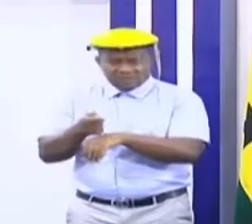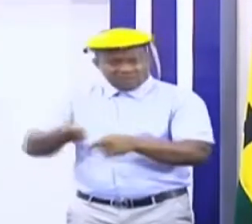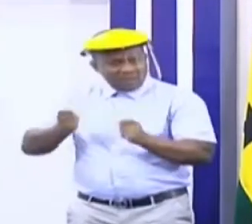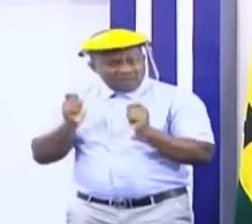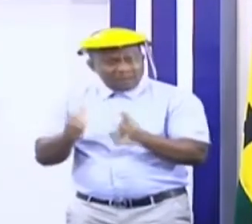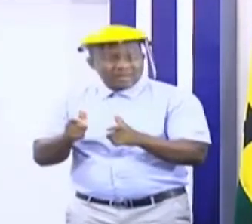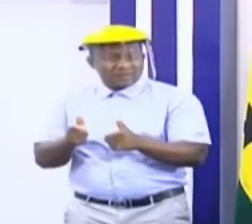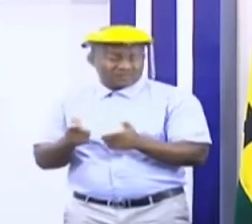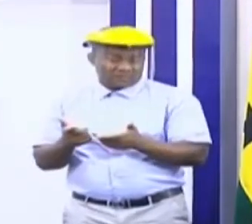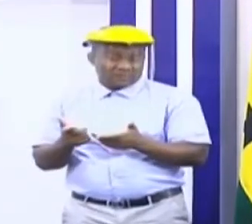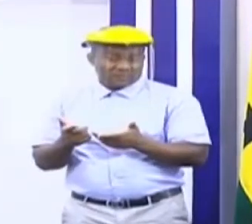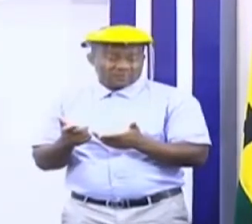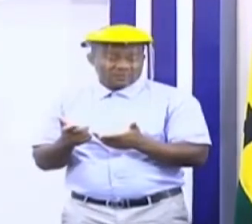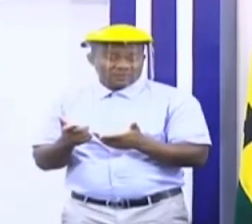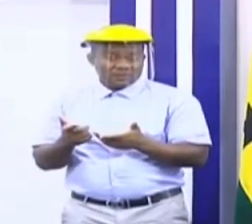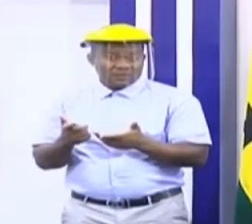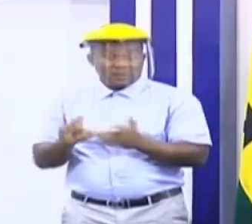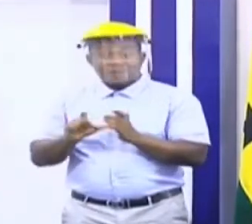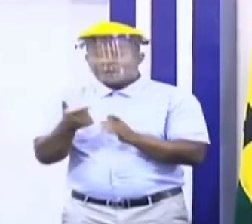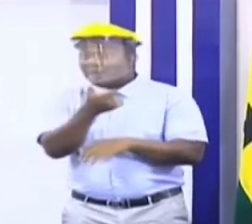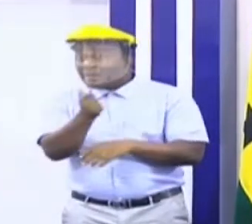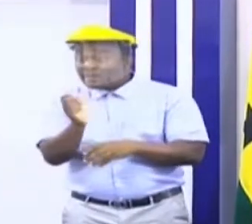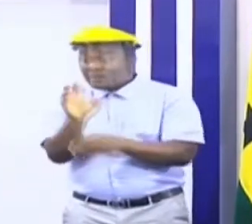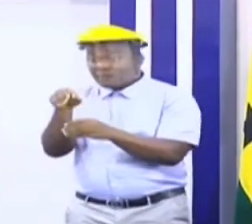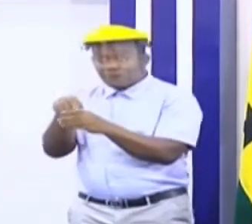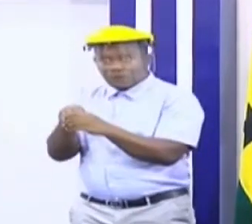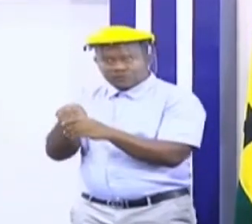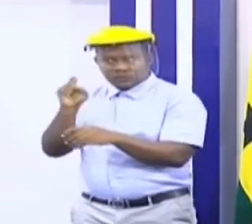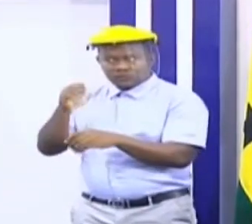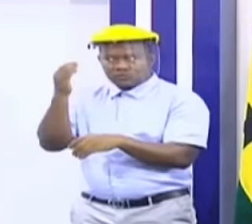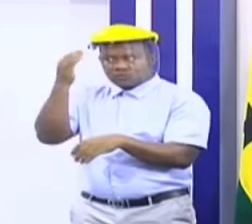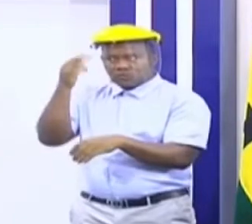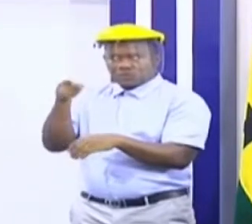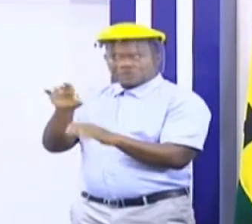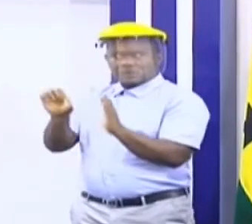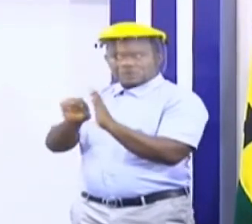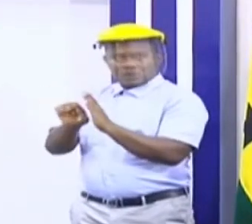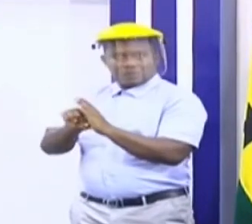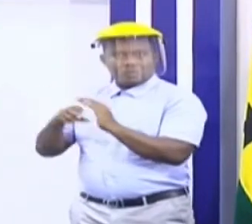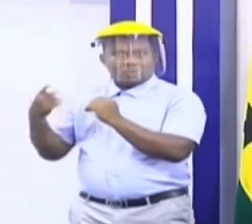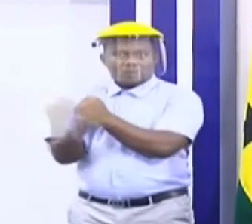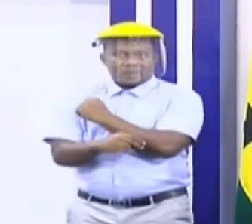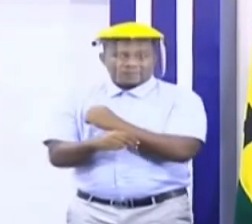quickly and announced so that it serves as a deterrent to other persons.